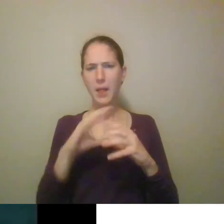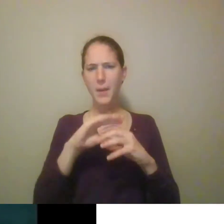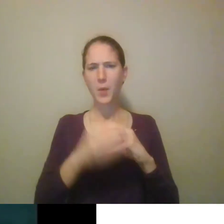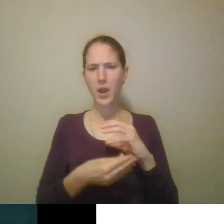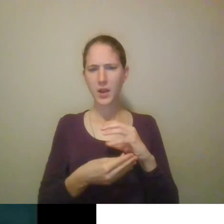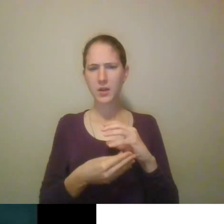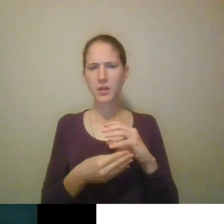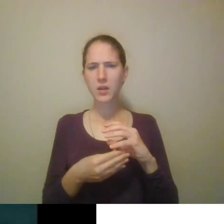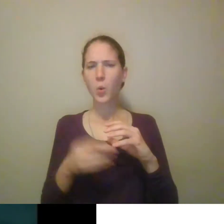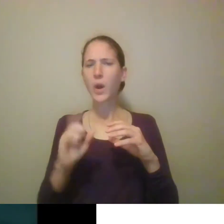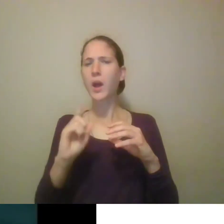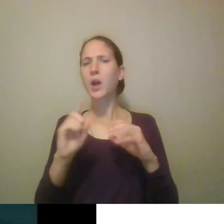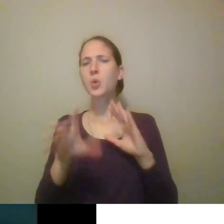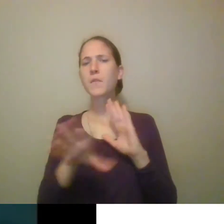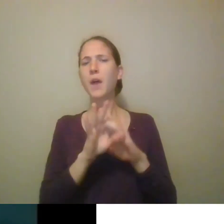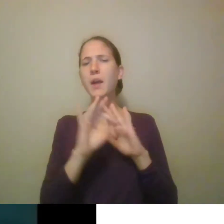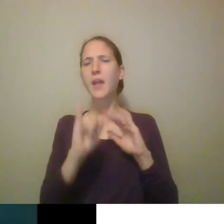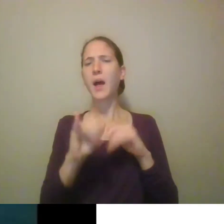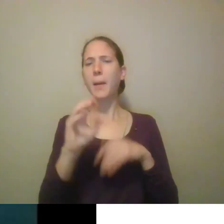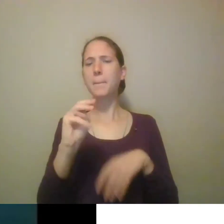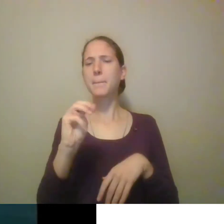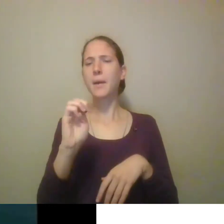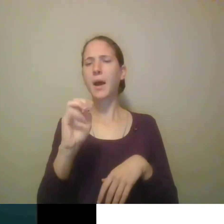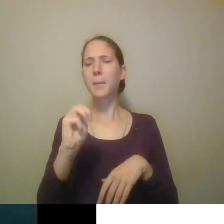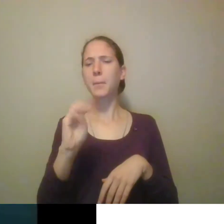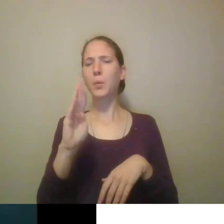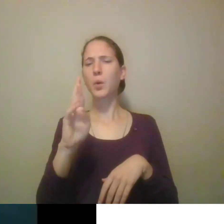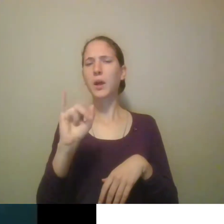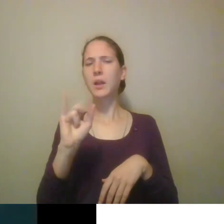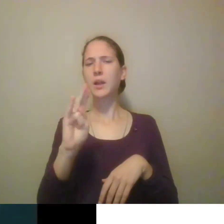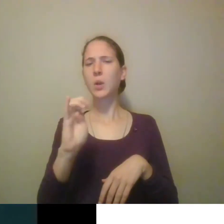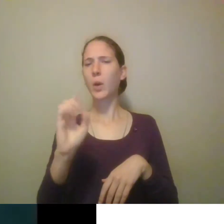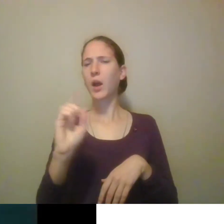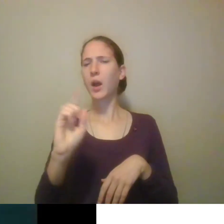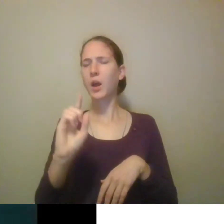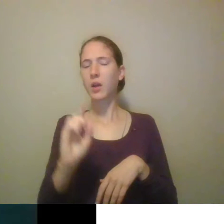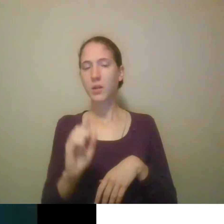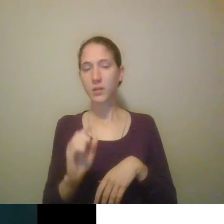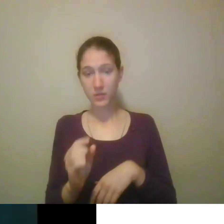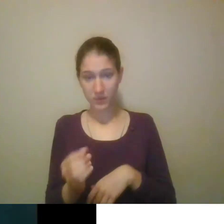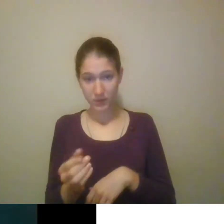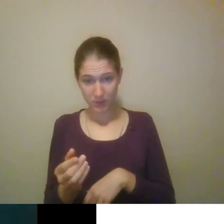Where on the cell will we find the cell membrane? Your group did this.